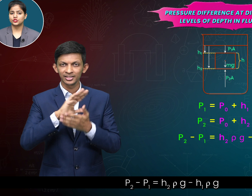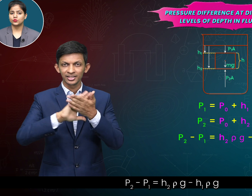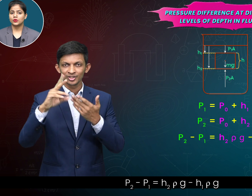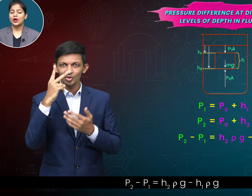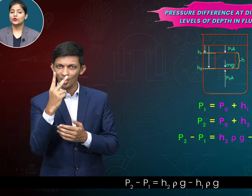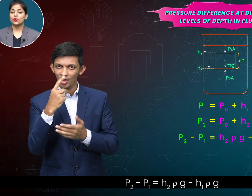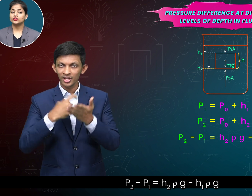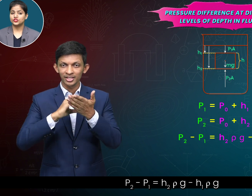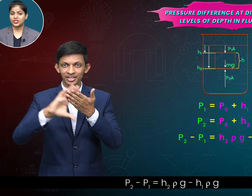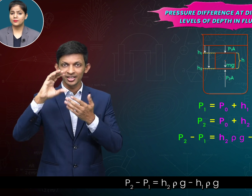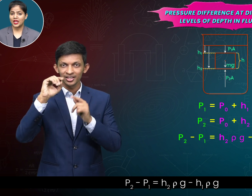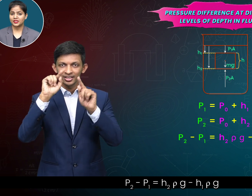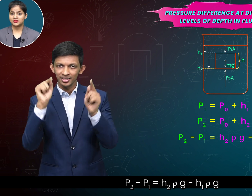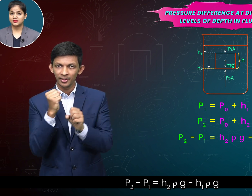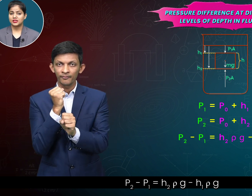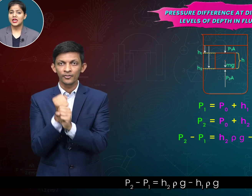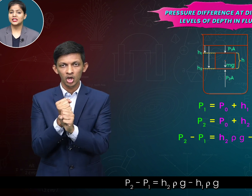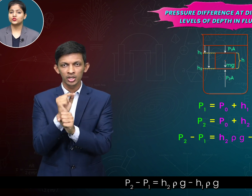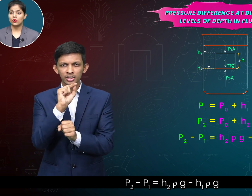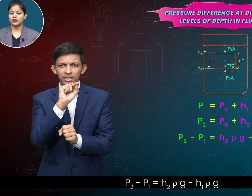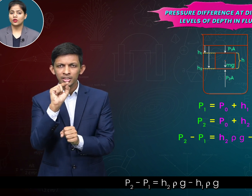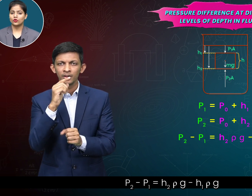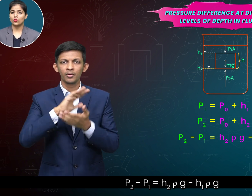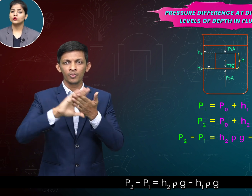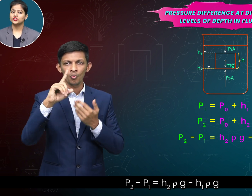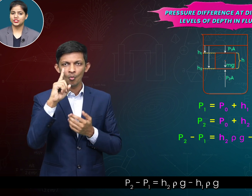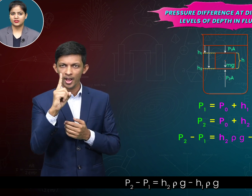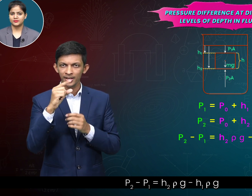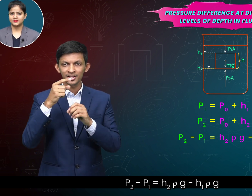h2 rho g minus h1 rho g.